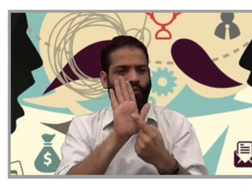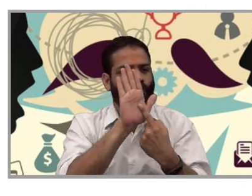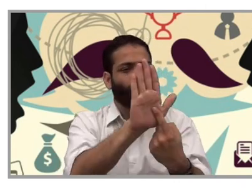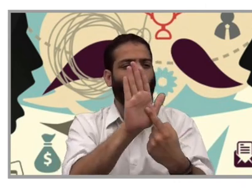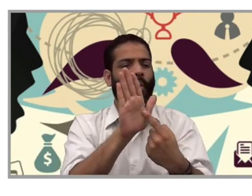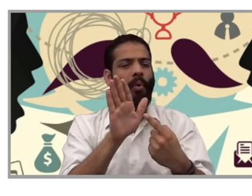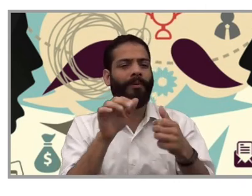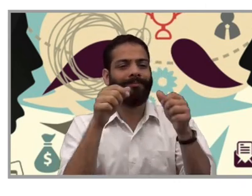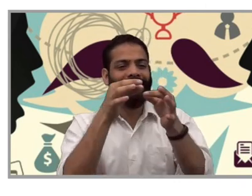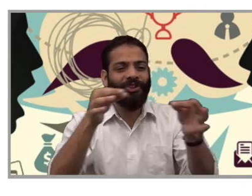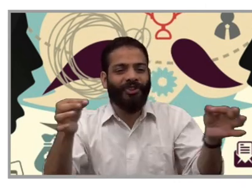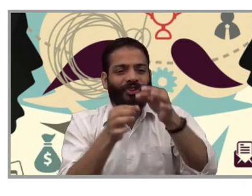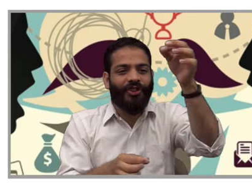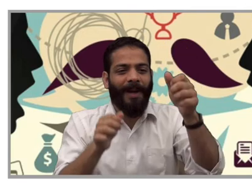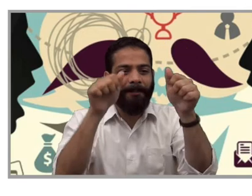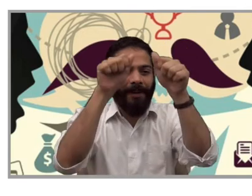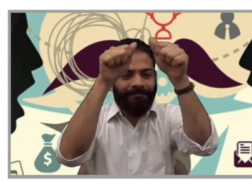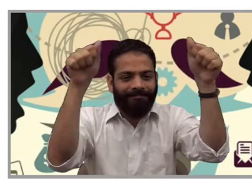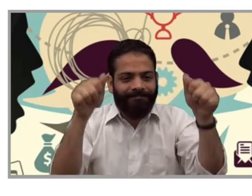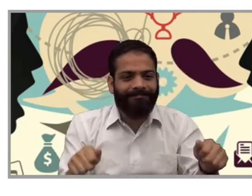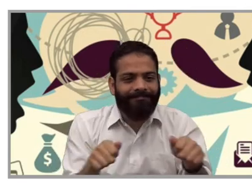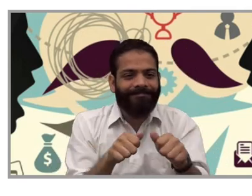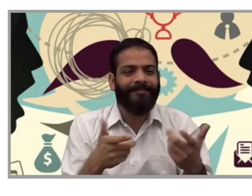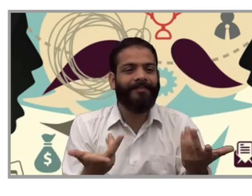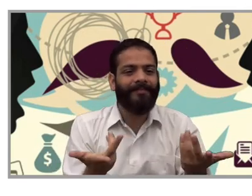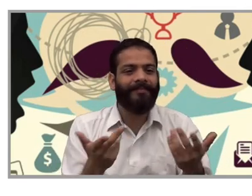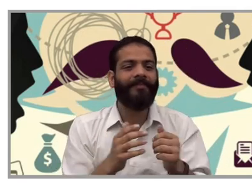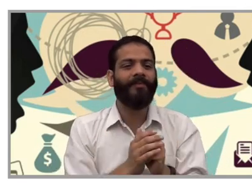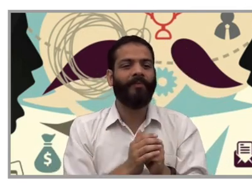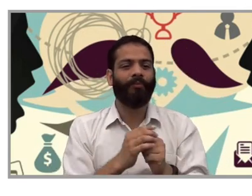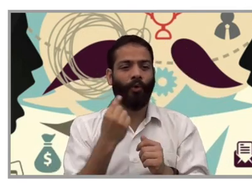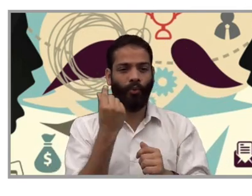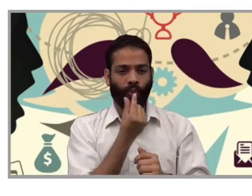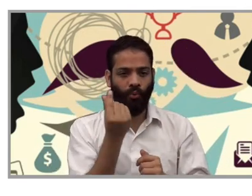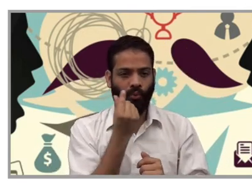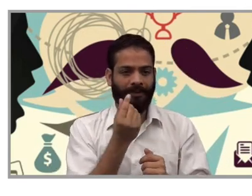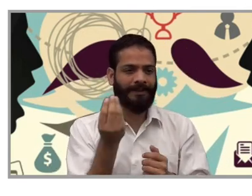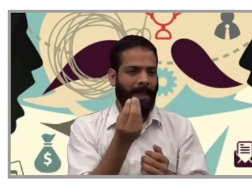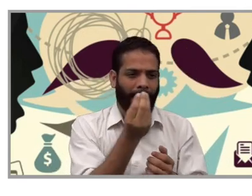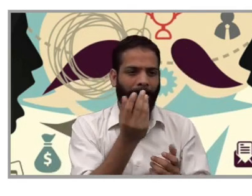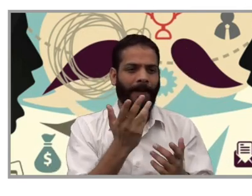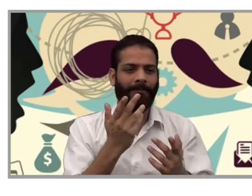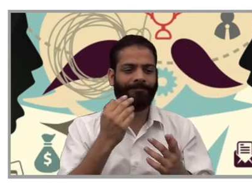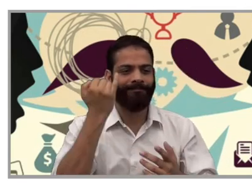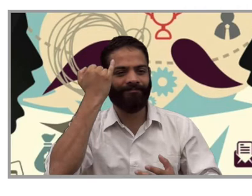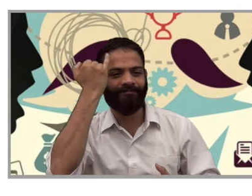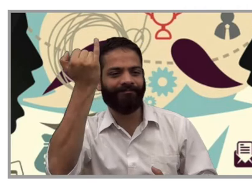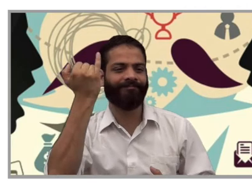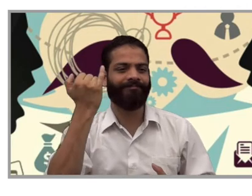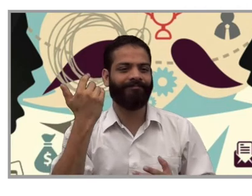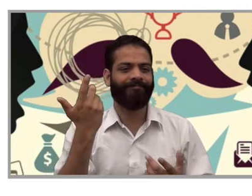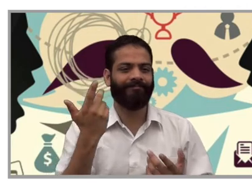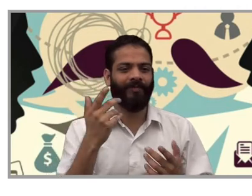On the other hand, a signer may depict the referent by forming the shape of it or by using the